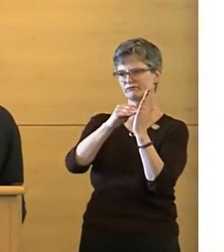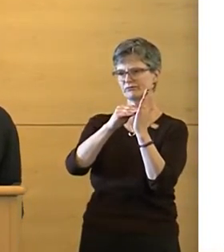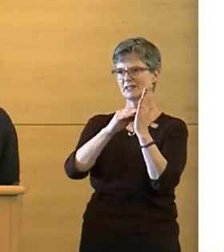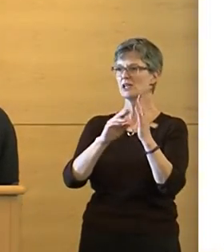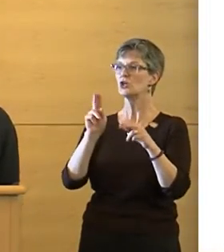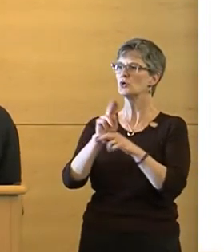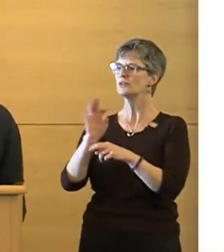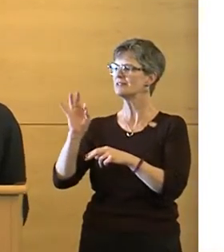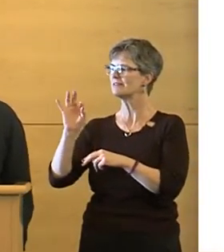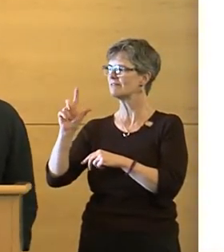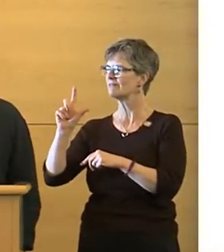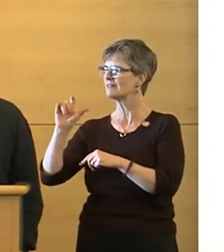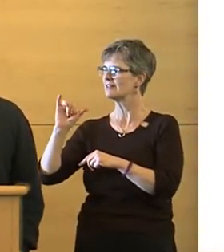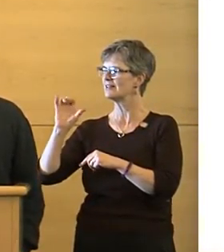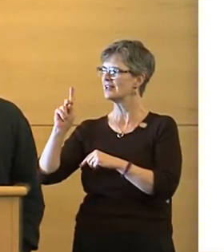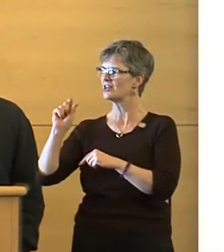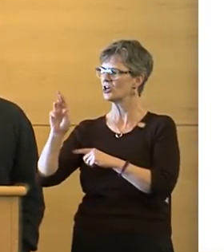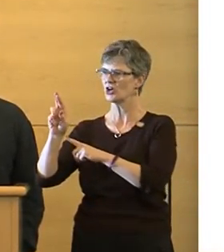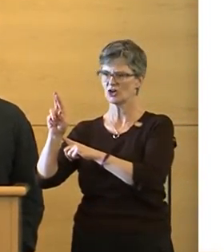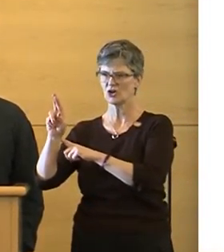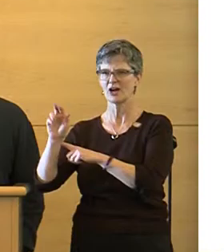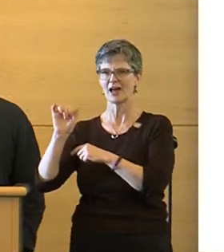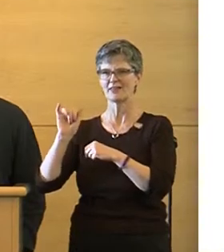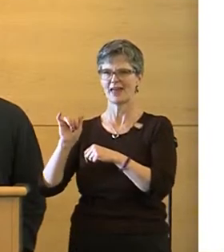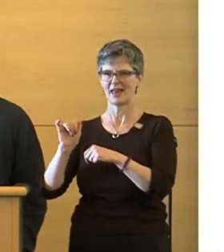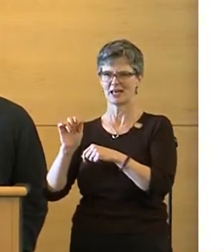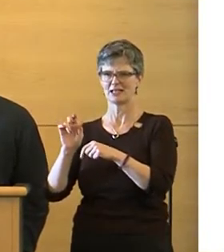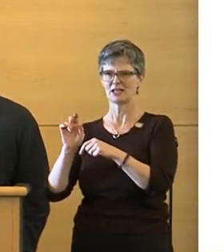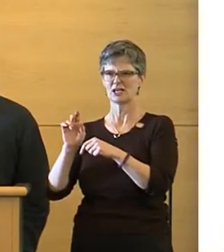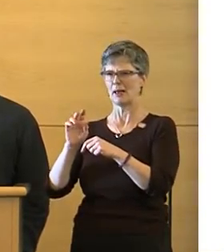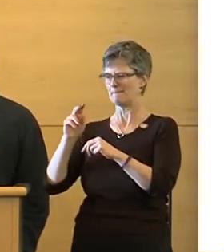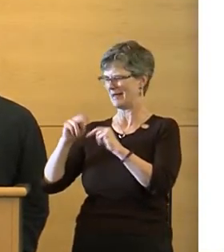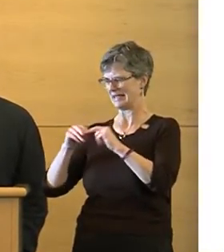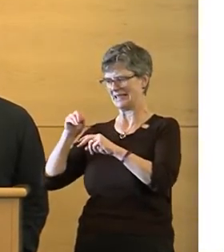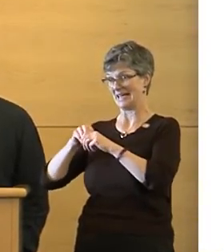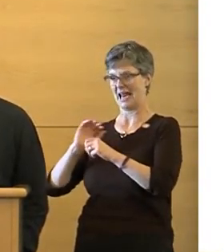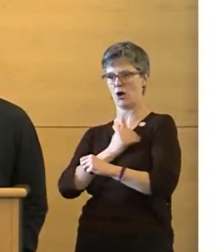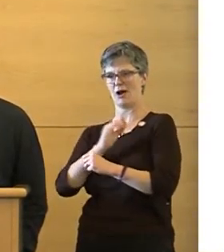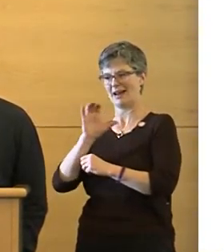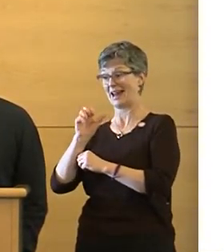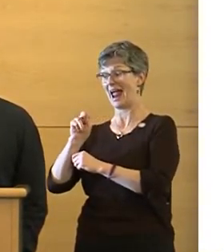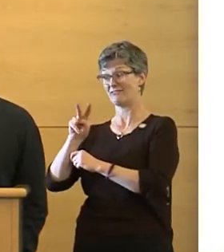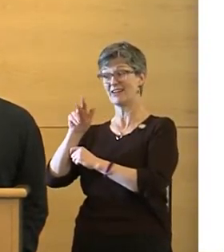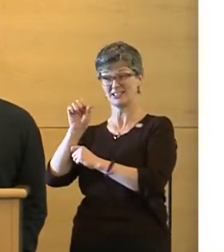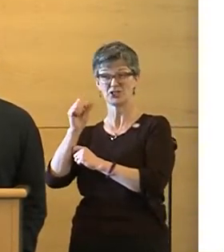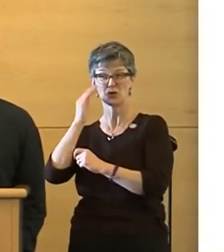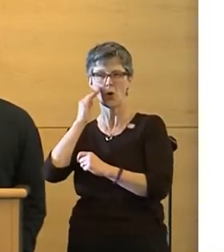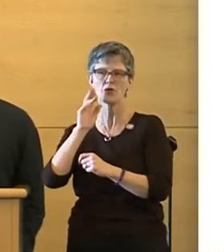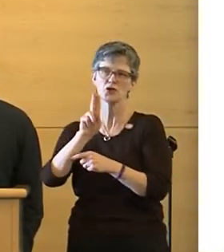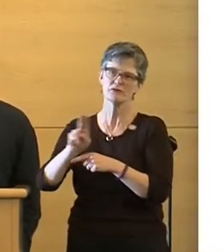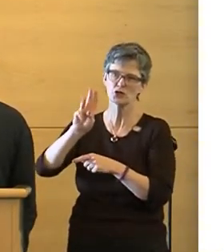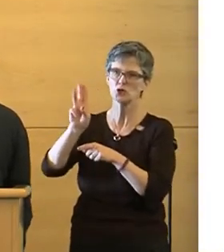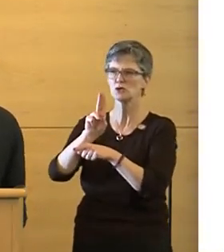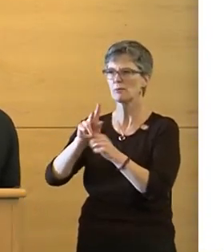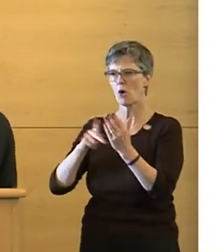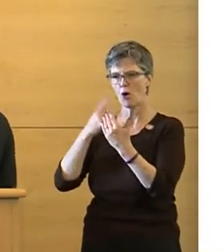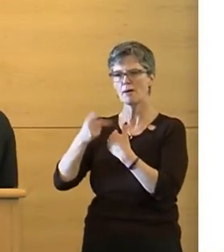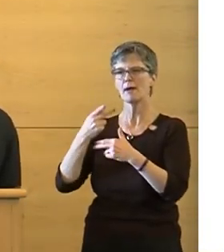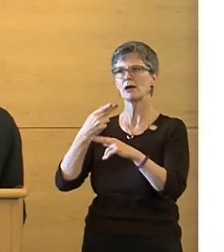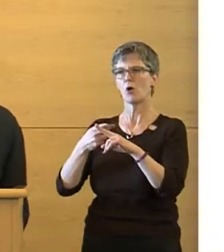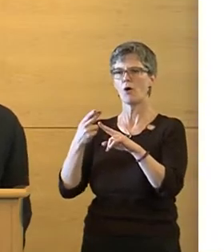actually, in the screenshot, we're inserting an image of Mount Rainier using